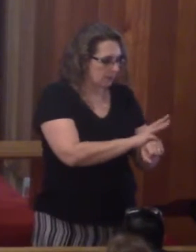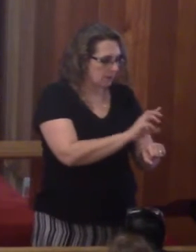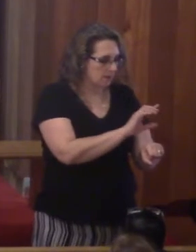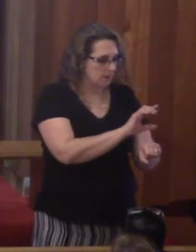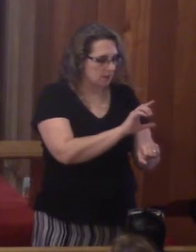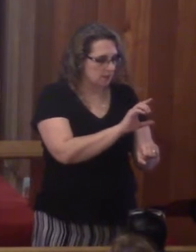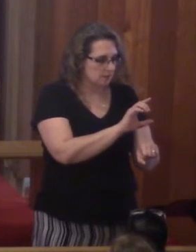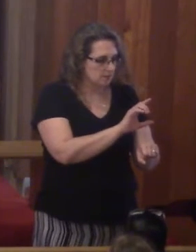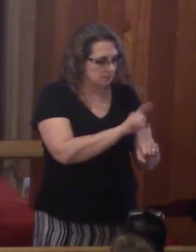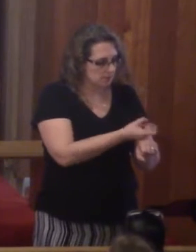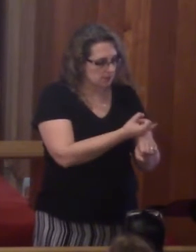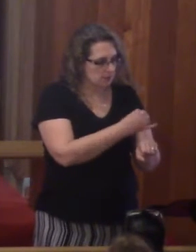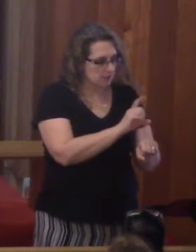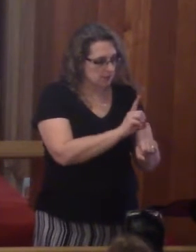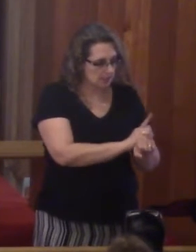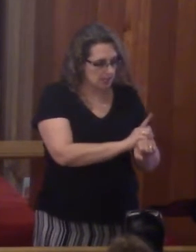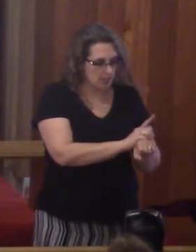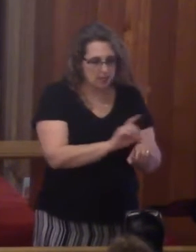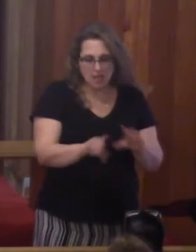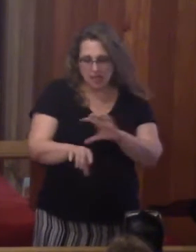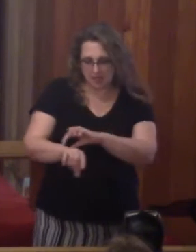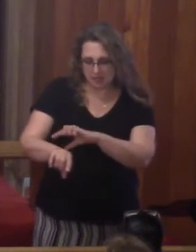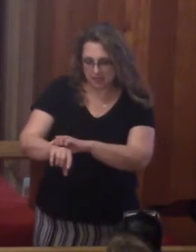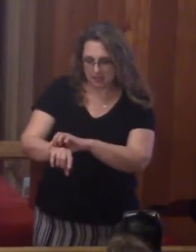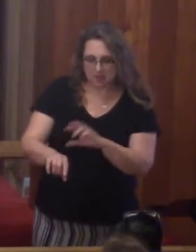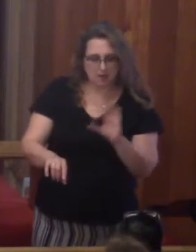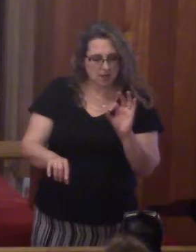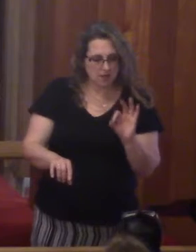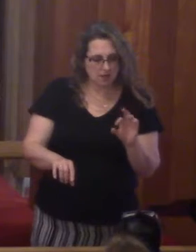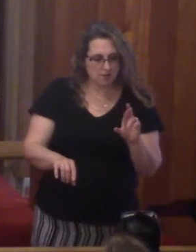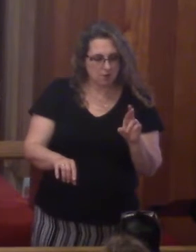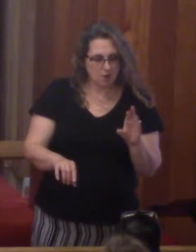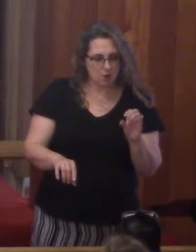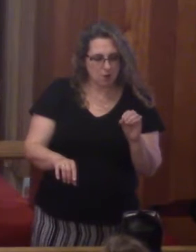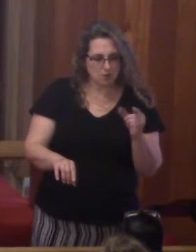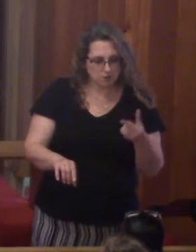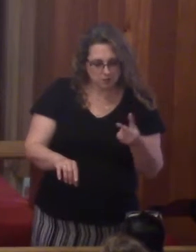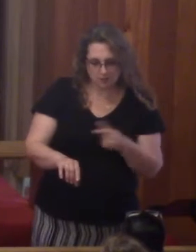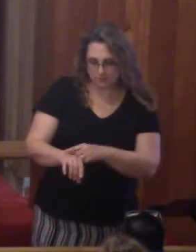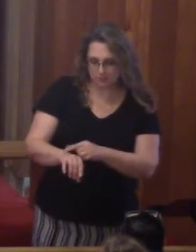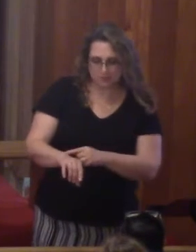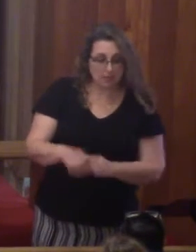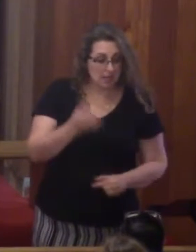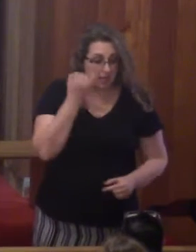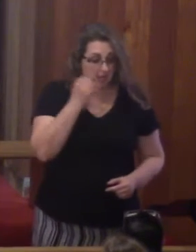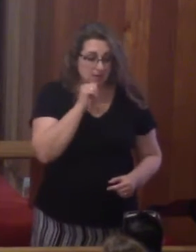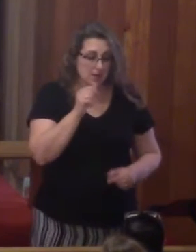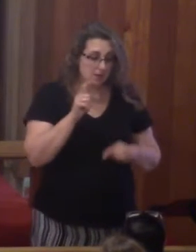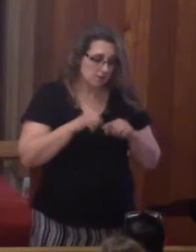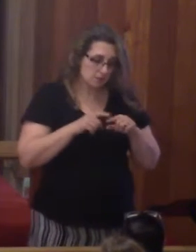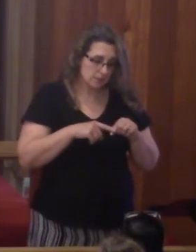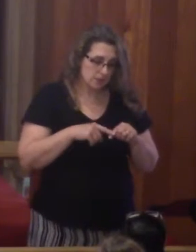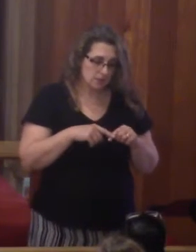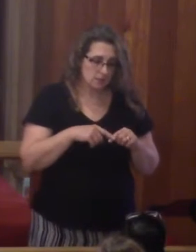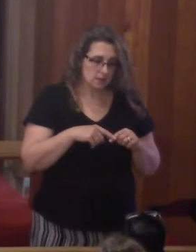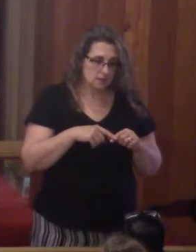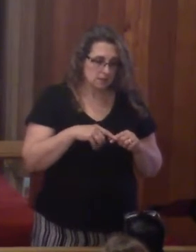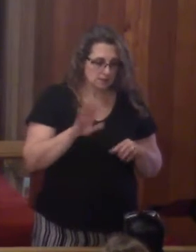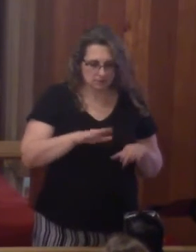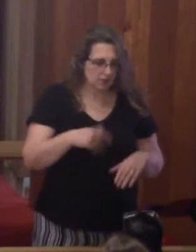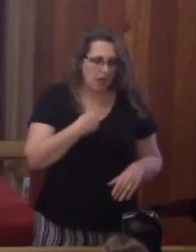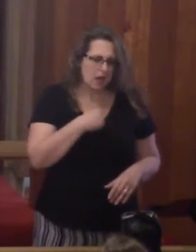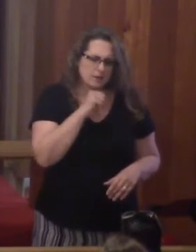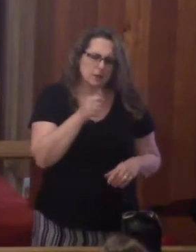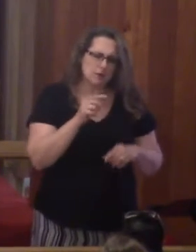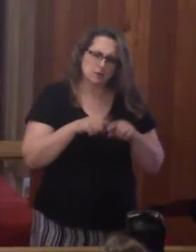right. I should live the righteous life, and I don't. But I do not rely on my own works to save me, nor do I